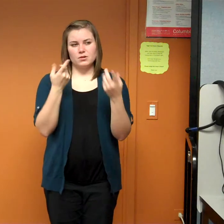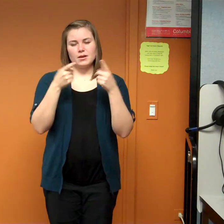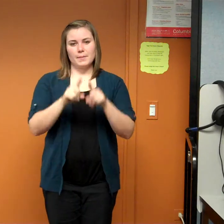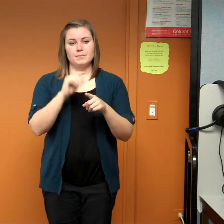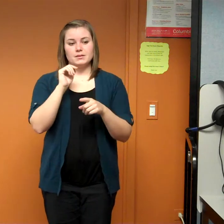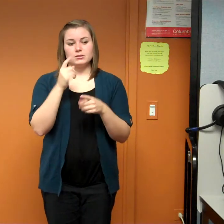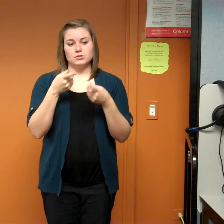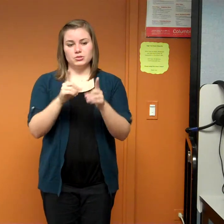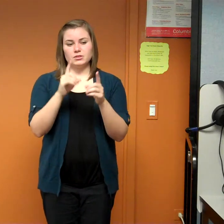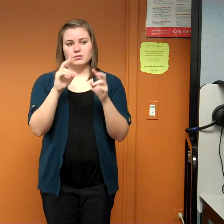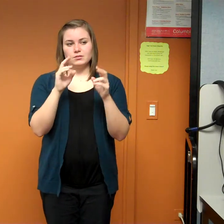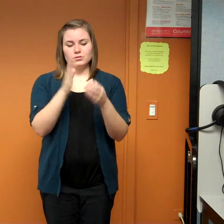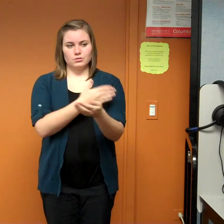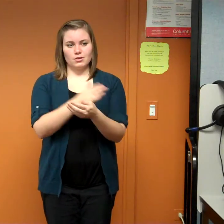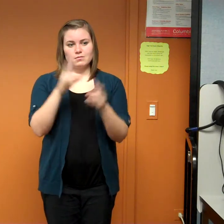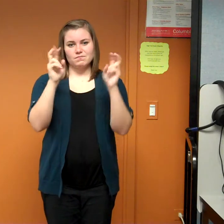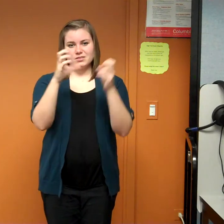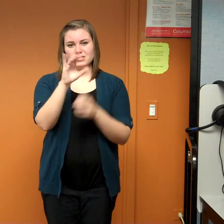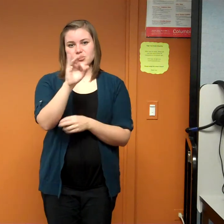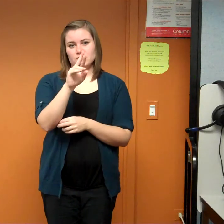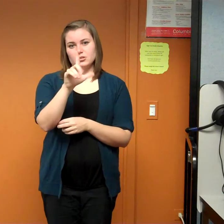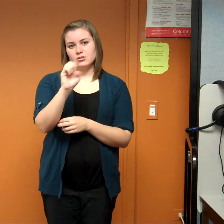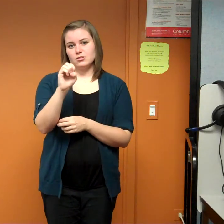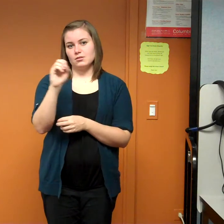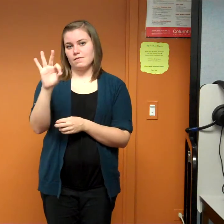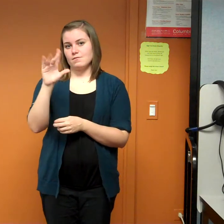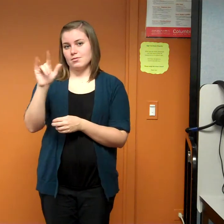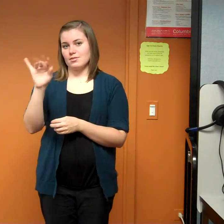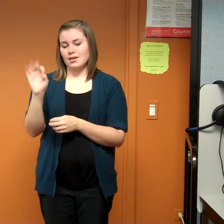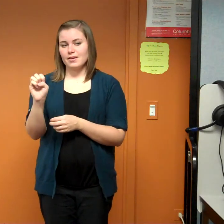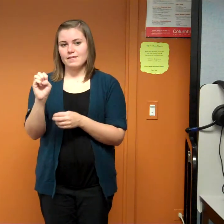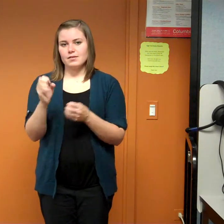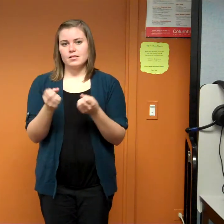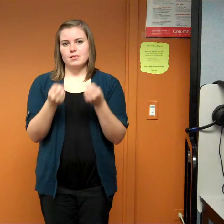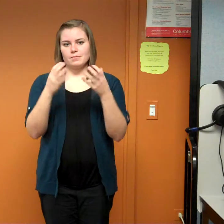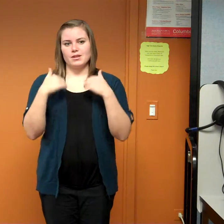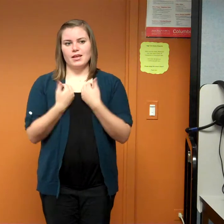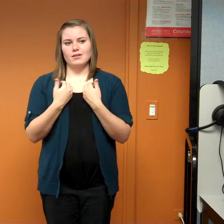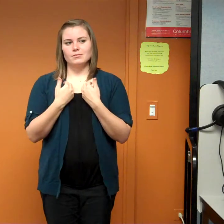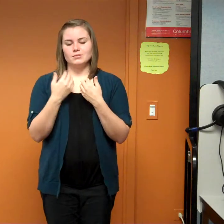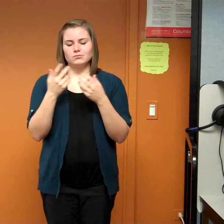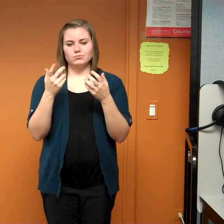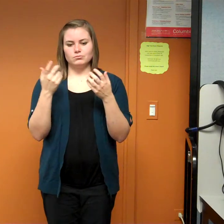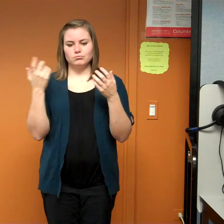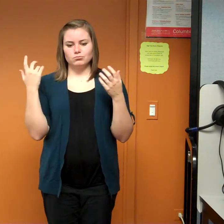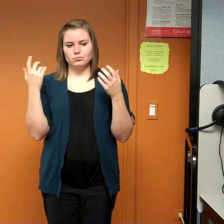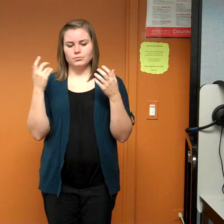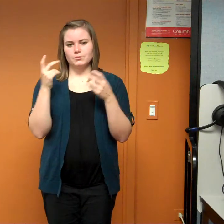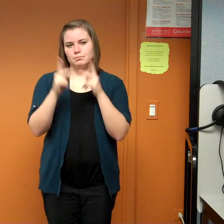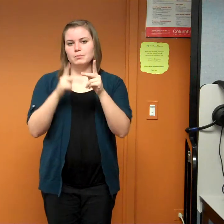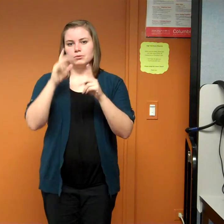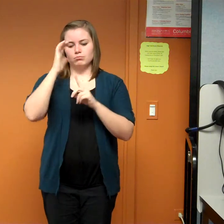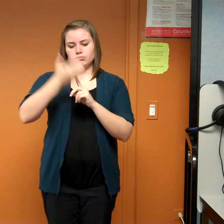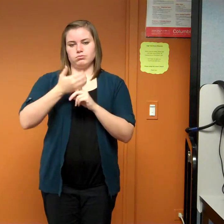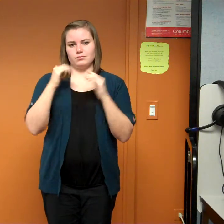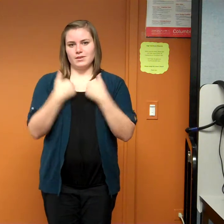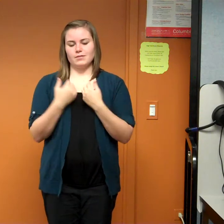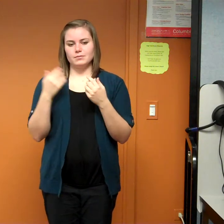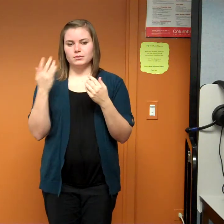the aisles, and you get to see these amazing costumes, and it's really overwhelming, and it was the first big Broadway production I had seen, so I was